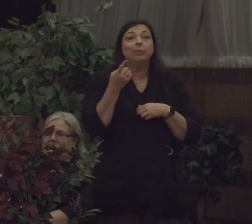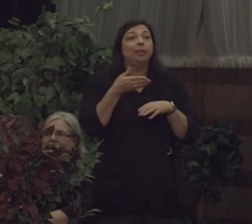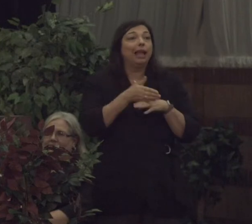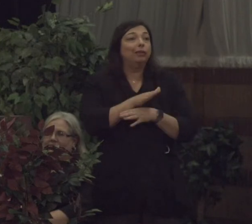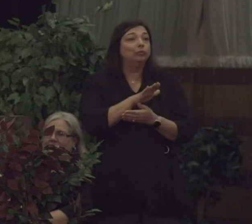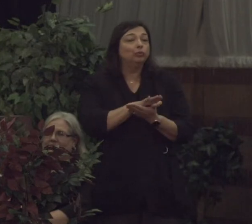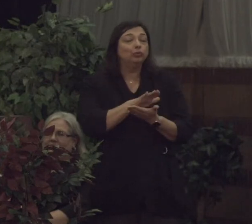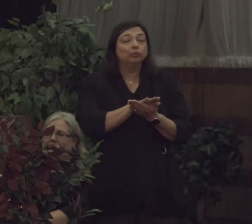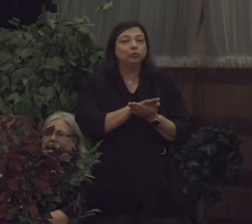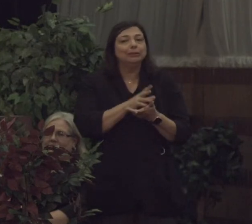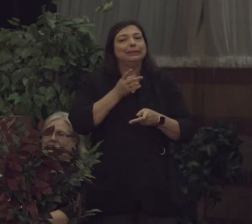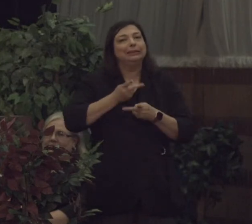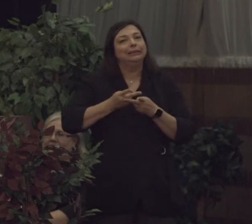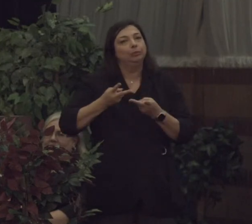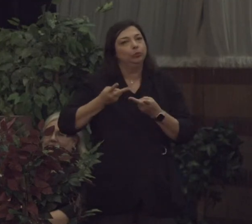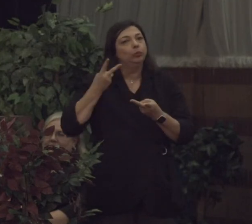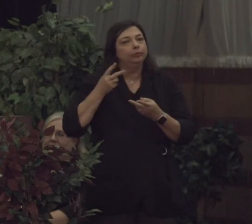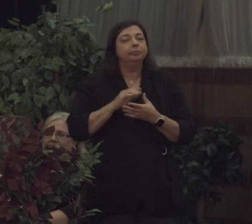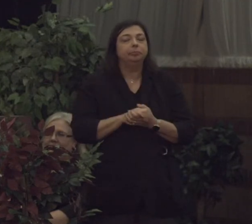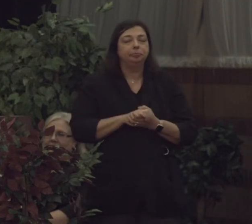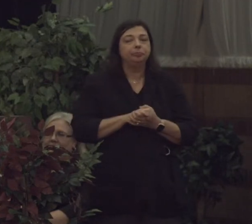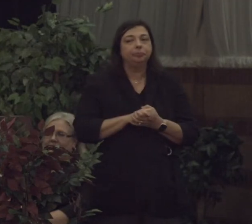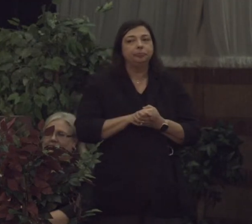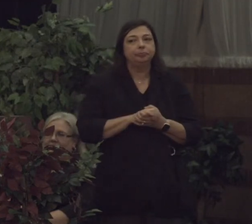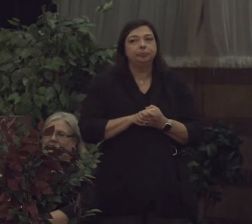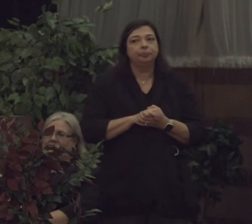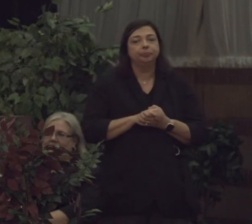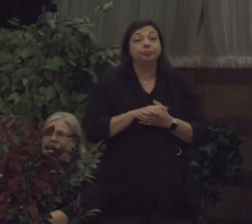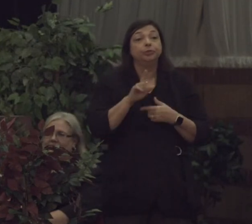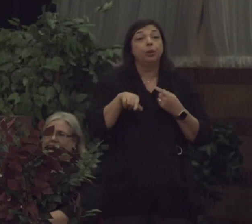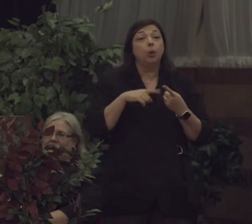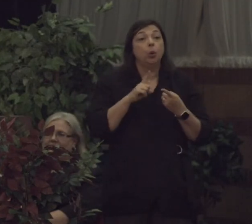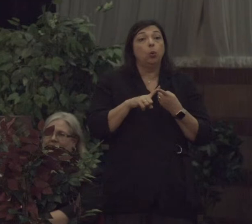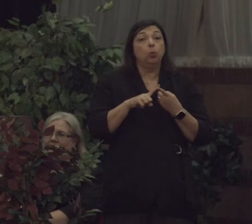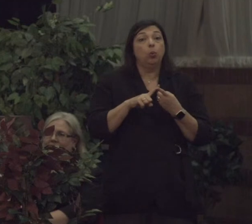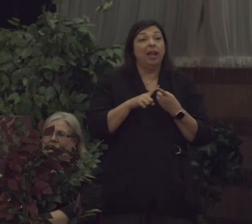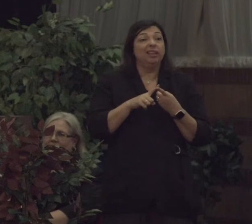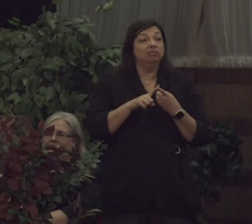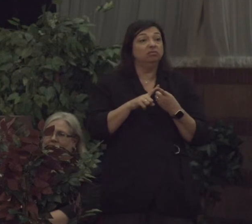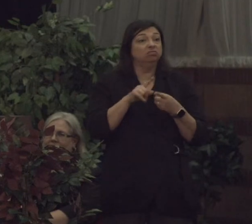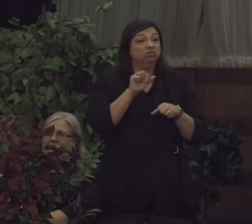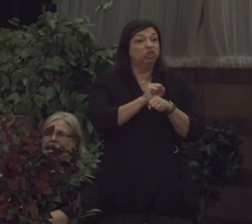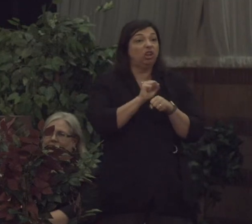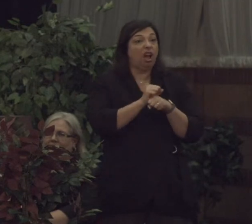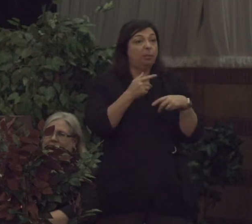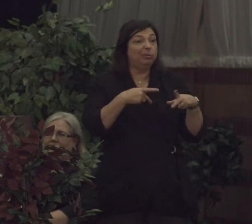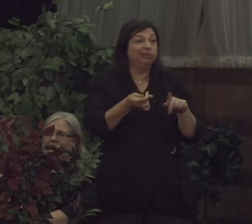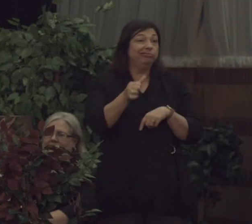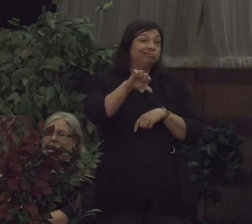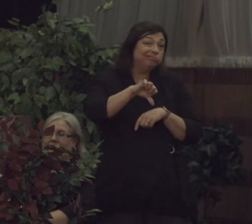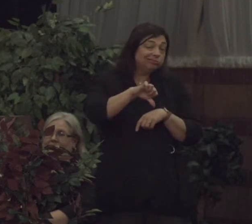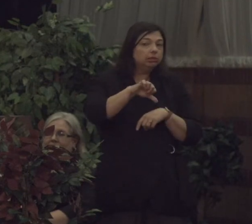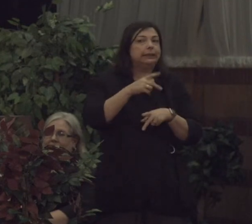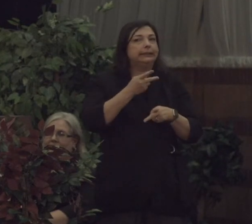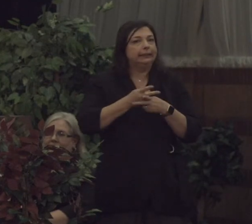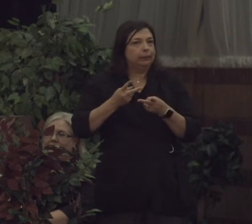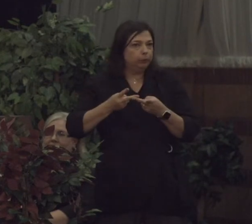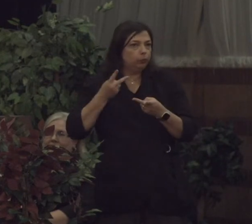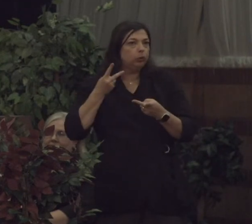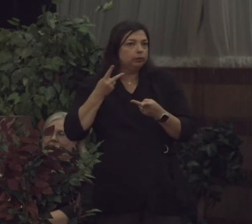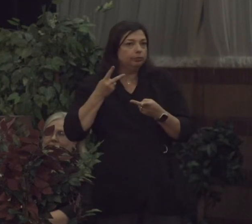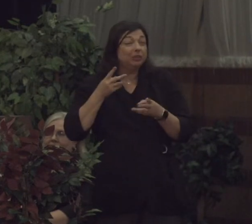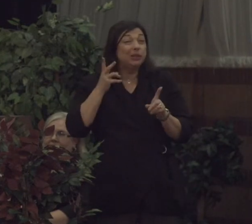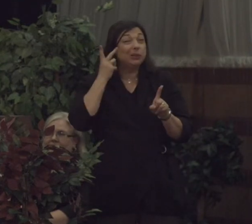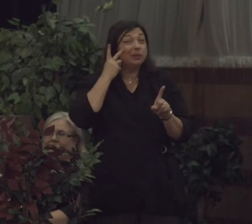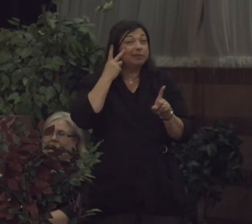school, keep your fork. When you get turned down by a job opportunity, keep your fork. You